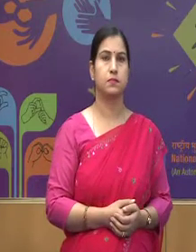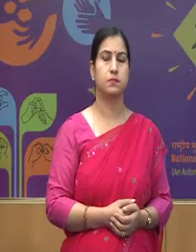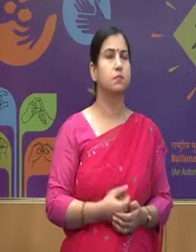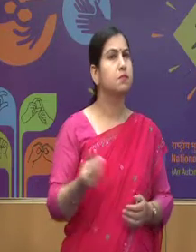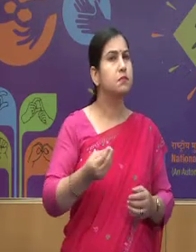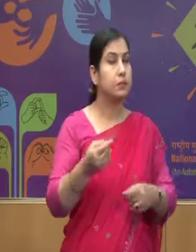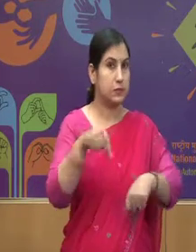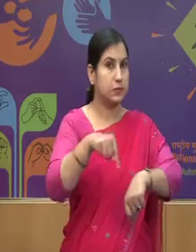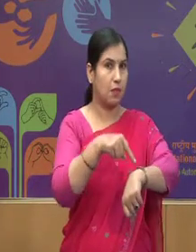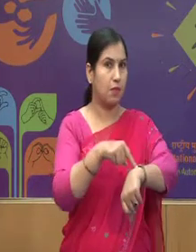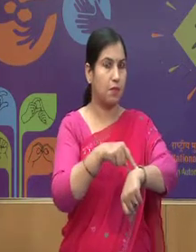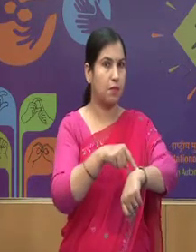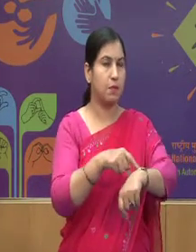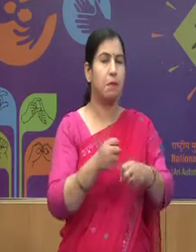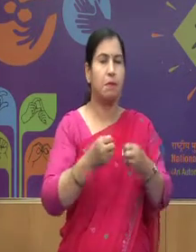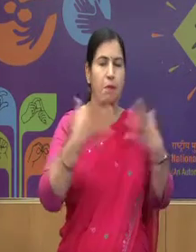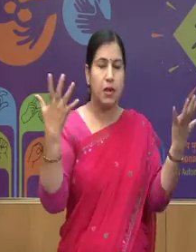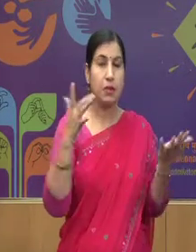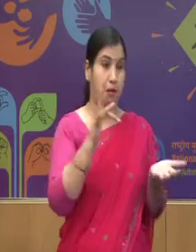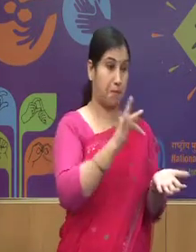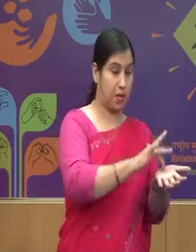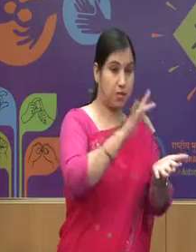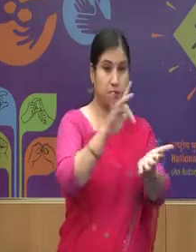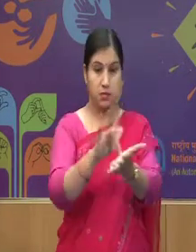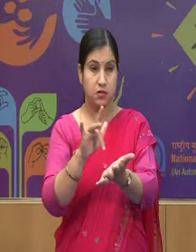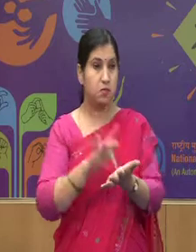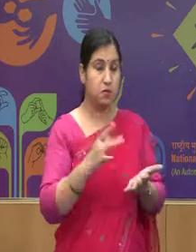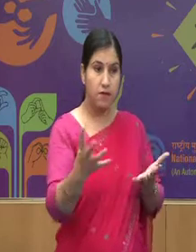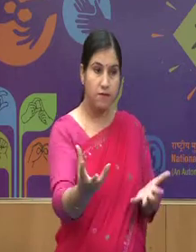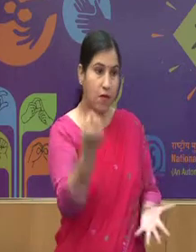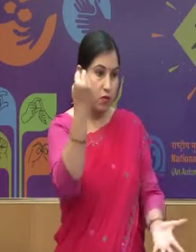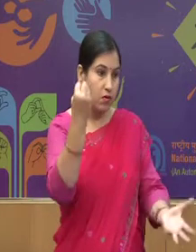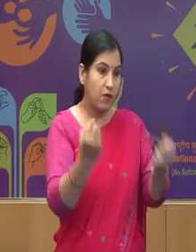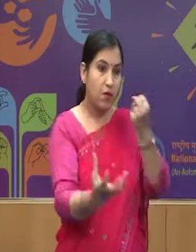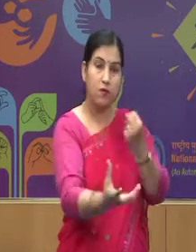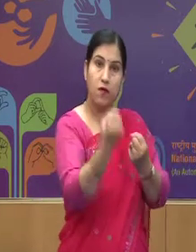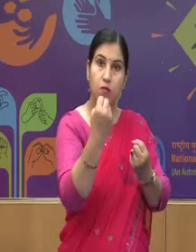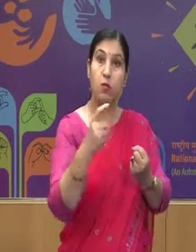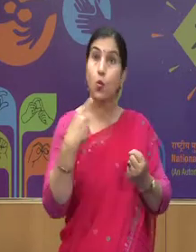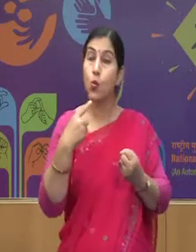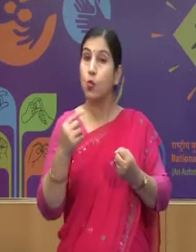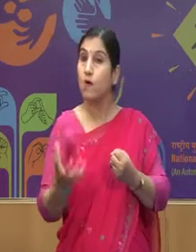Around this time, many new lands were discovered by the Europeans.